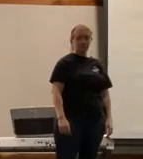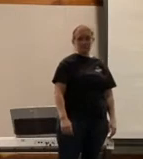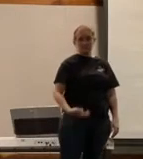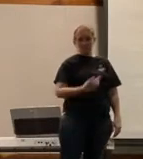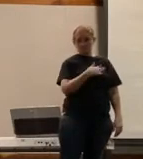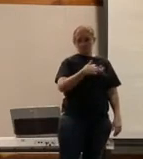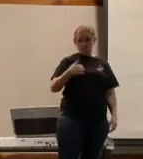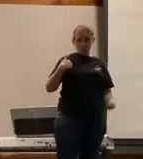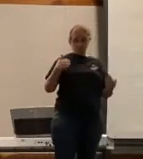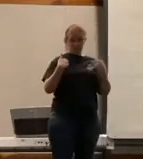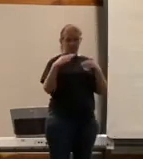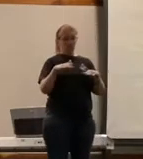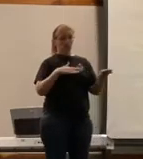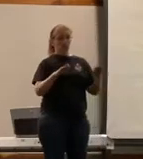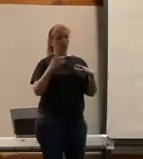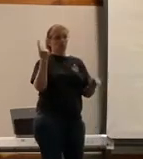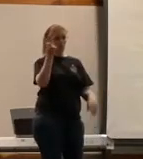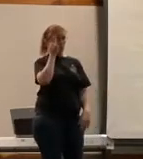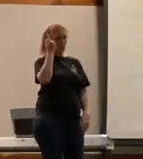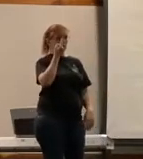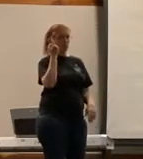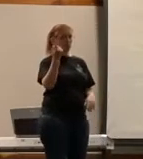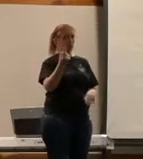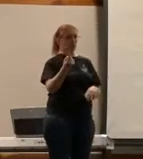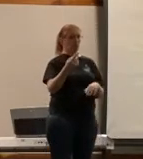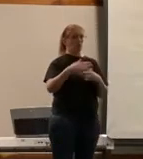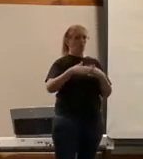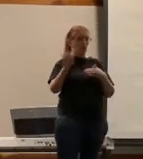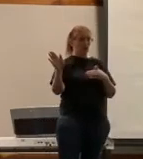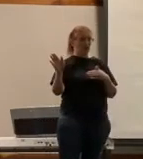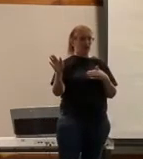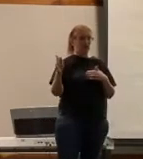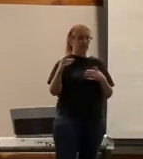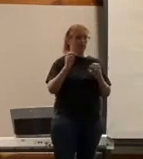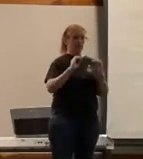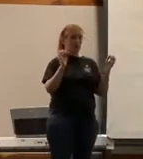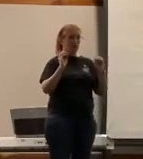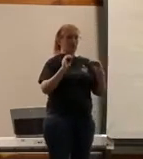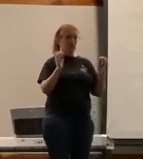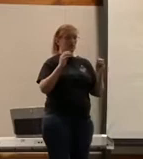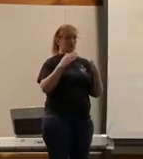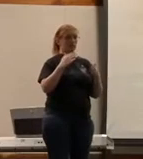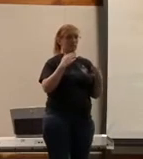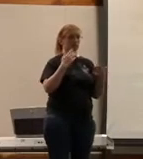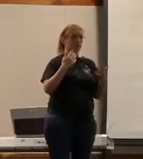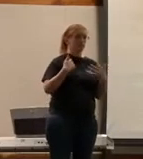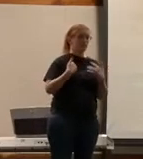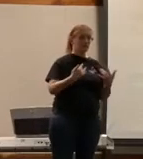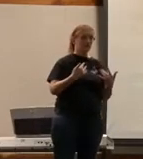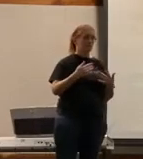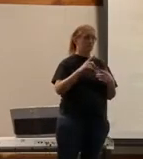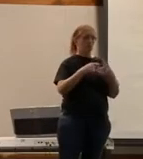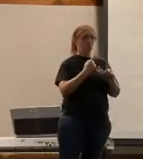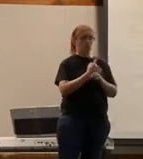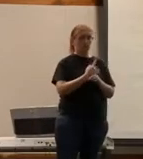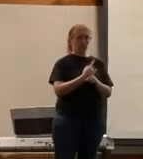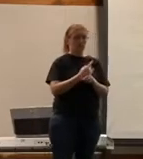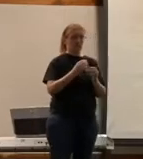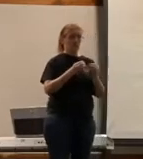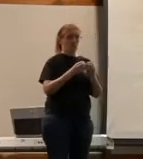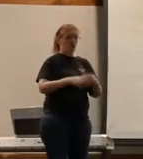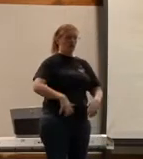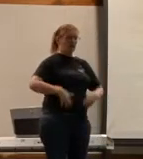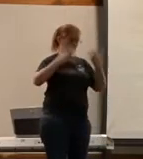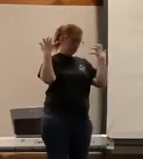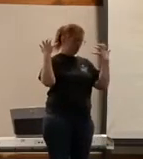We have walked or wandered away from Him to the point nothing seems to be going right. And we find ourselves angry, Lord. Are you